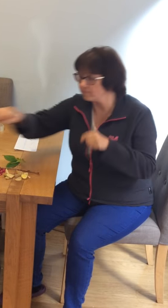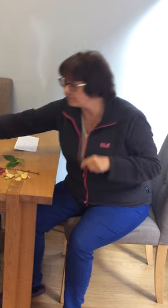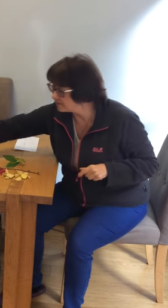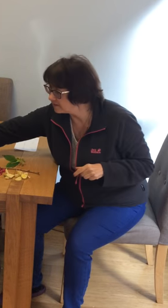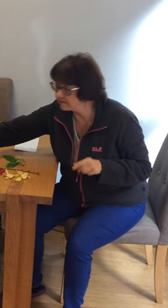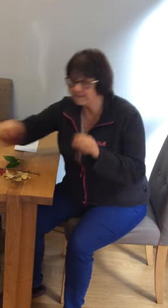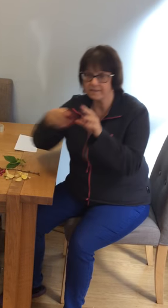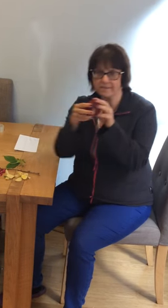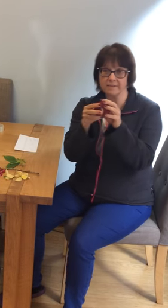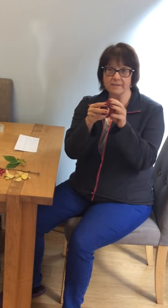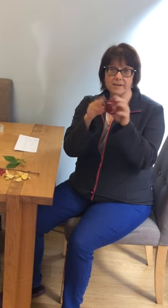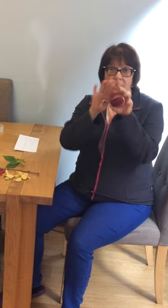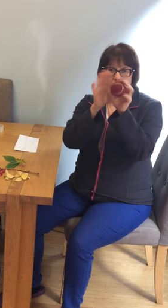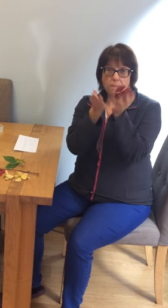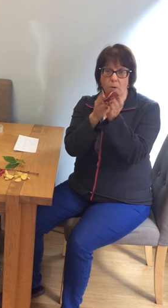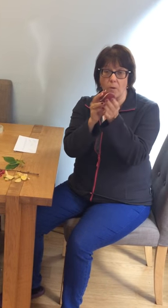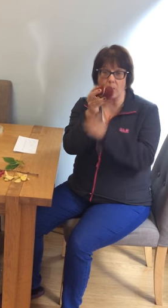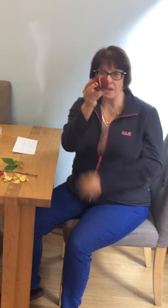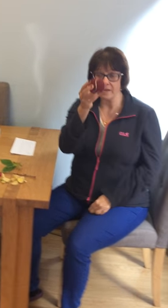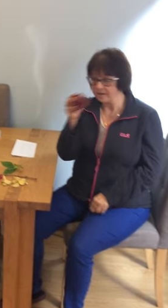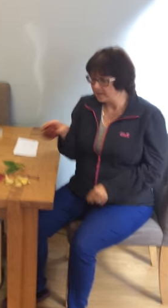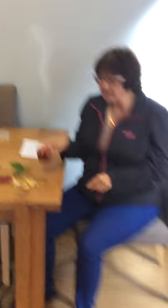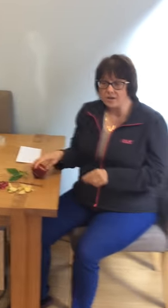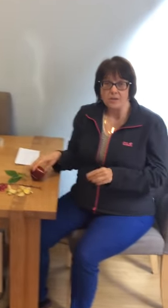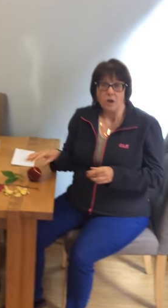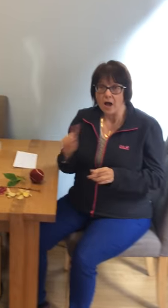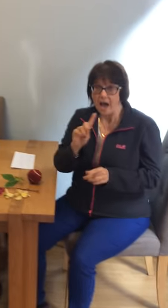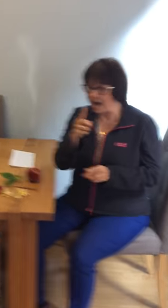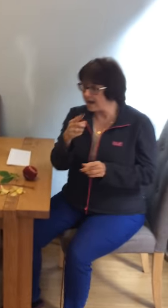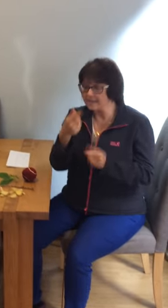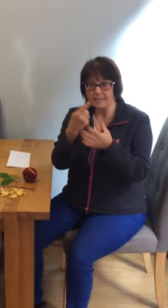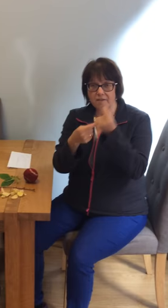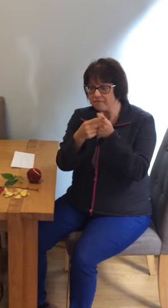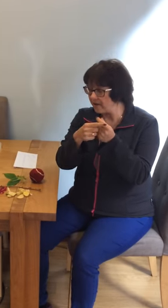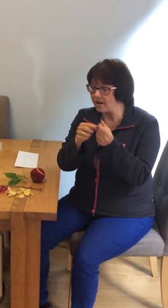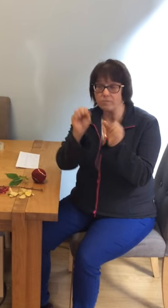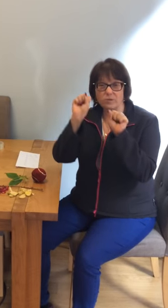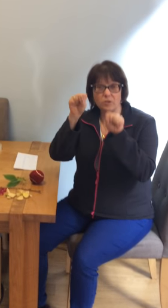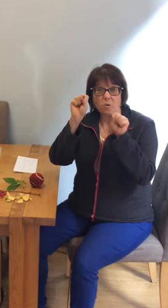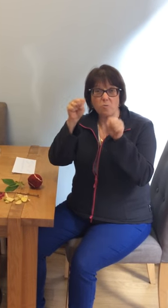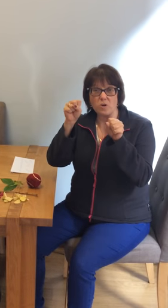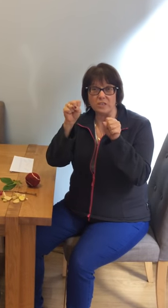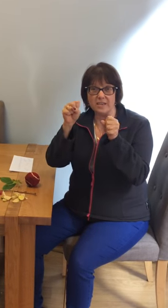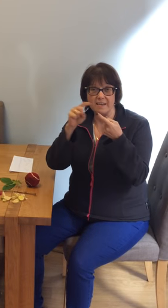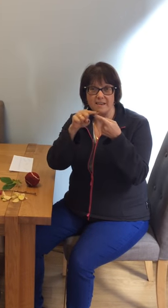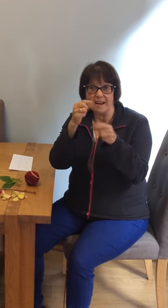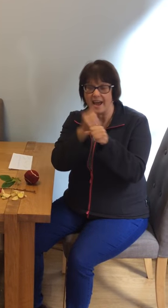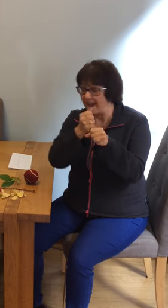found a ball and I found a wooden egg